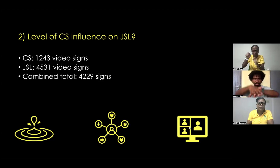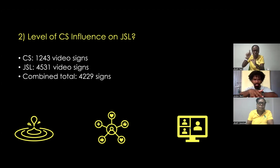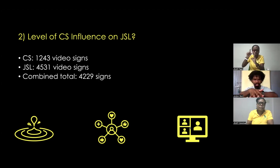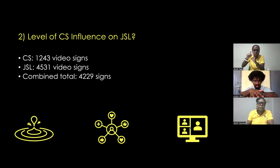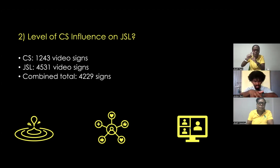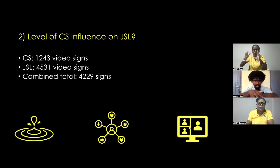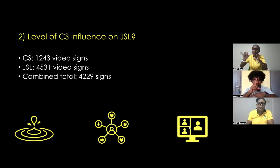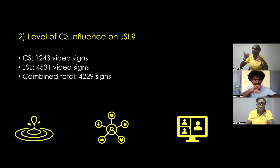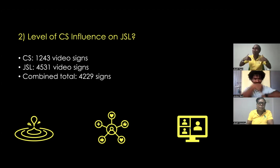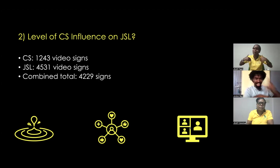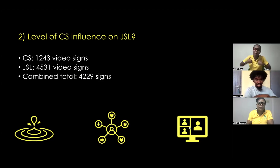both JSL and country sign,